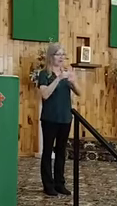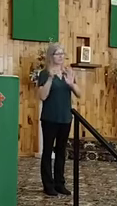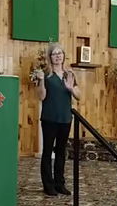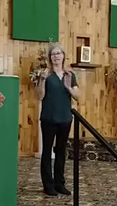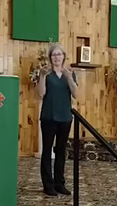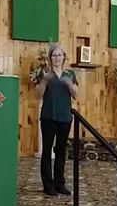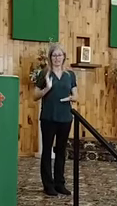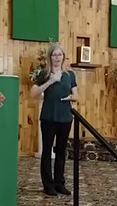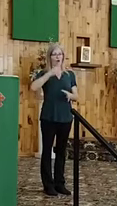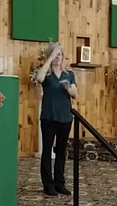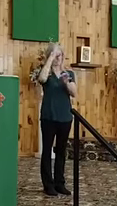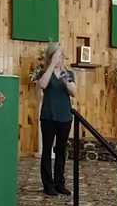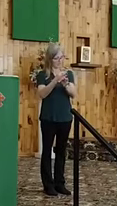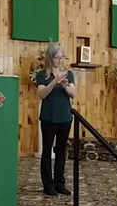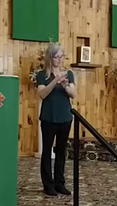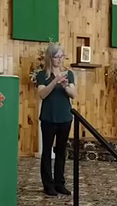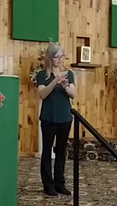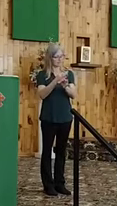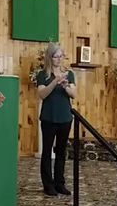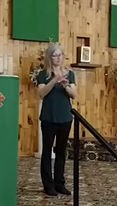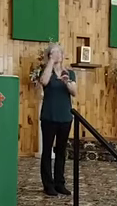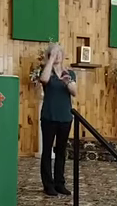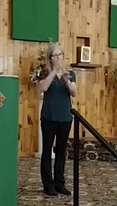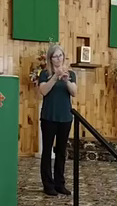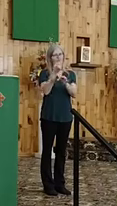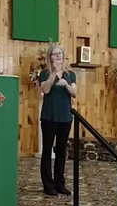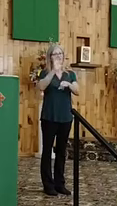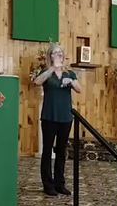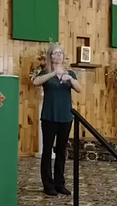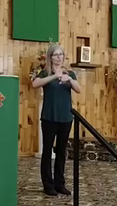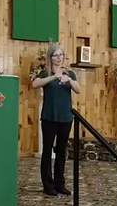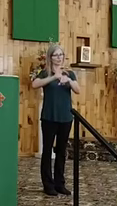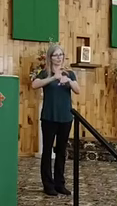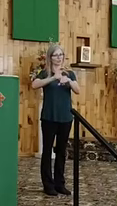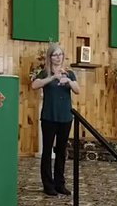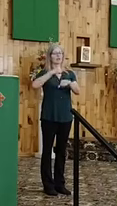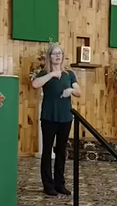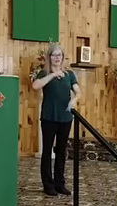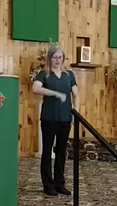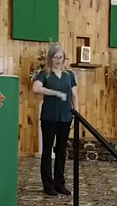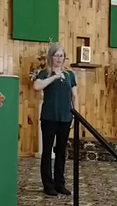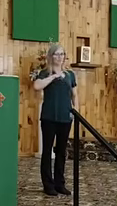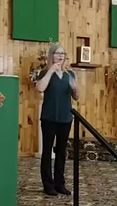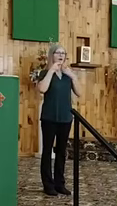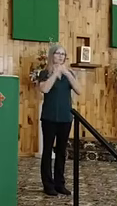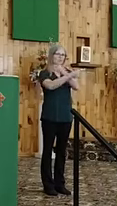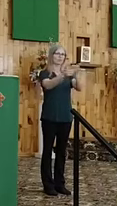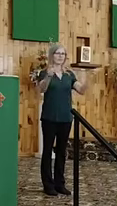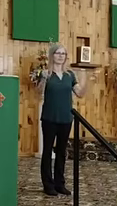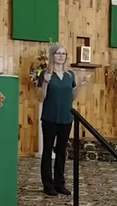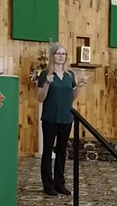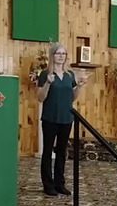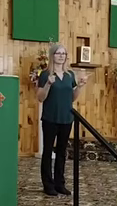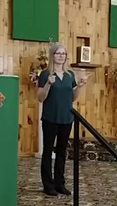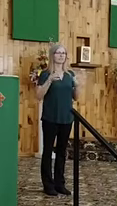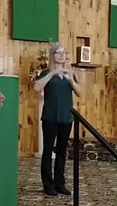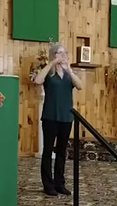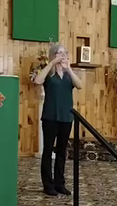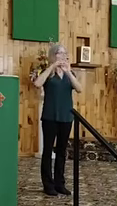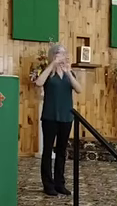our faith. This is the faith of the church. And I am proud to profess it. In Christ